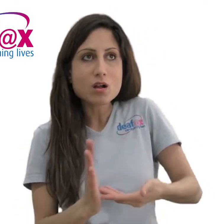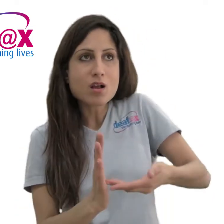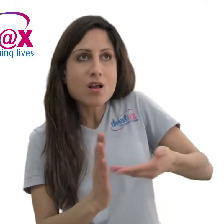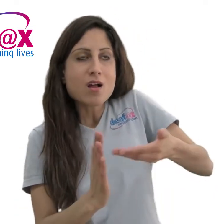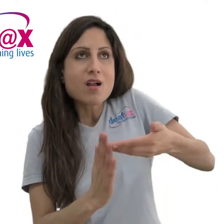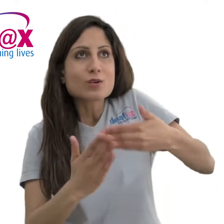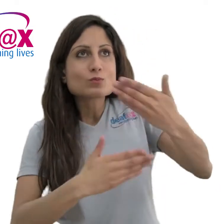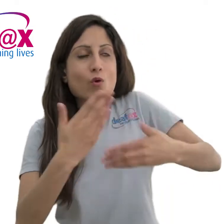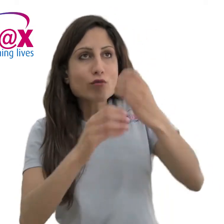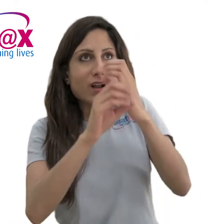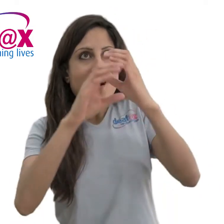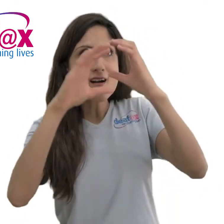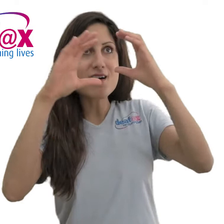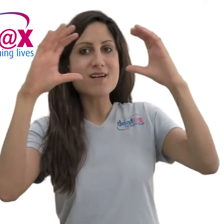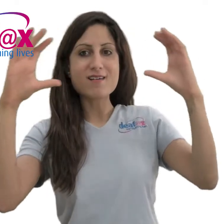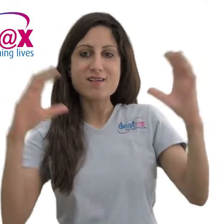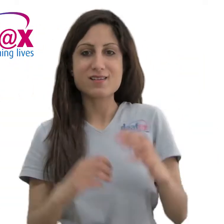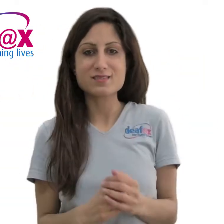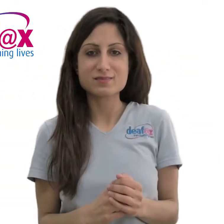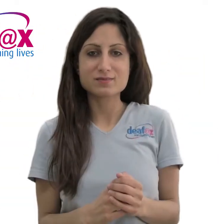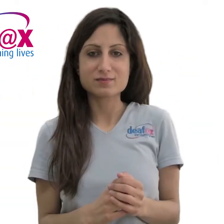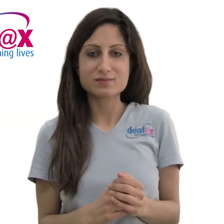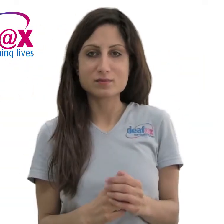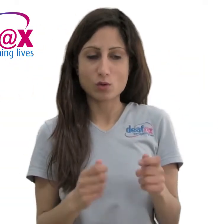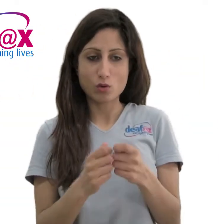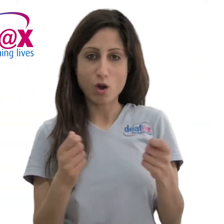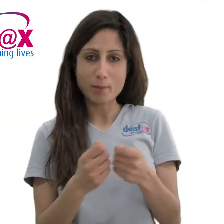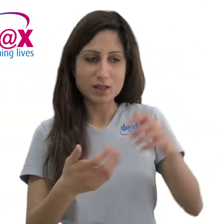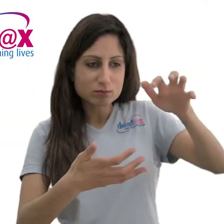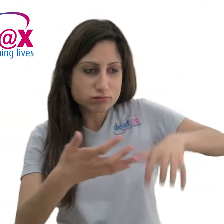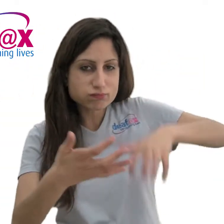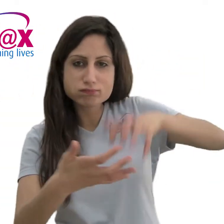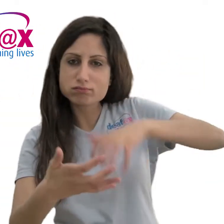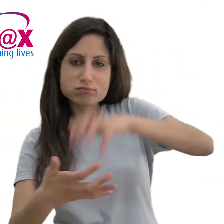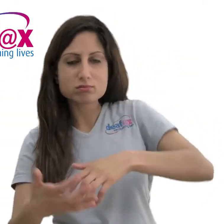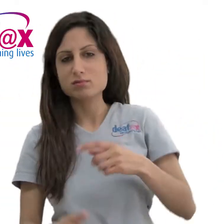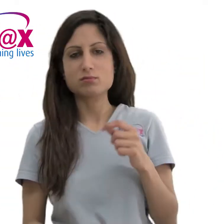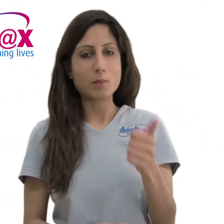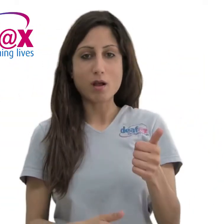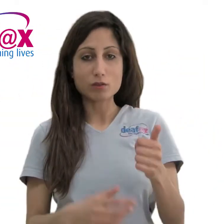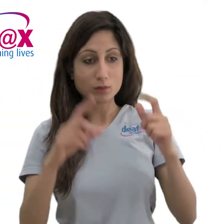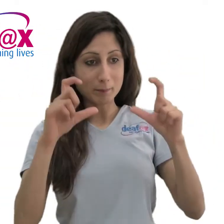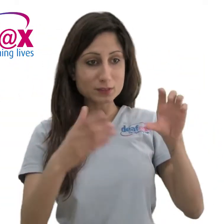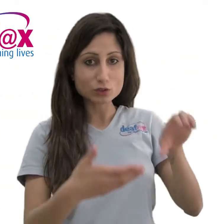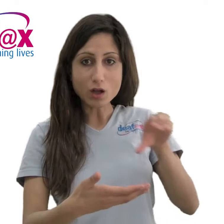way of encouraging children to read on their own, providing them with pictorial support to understand the story, but the challenge to figure